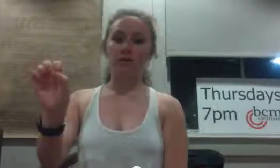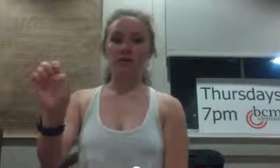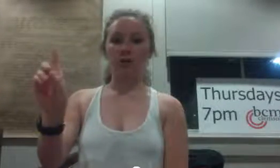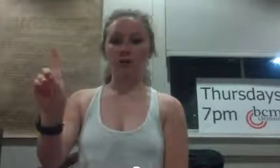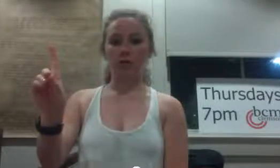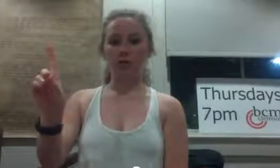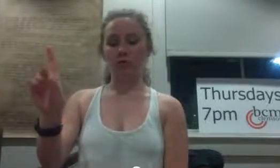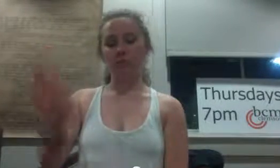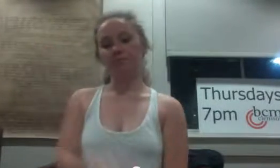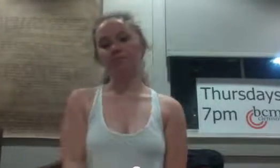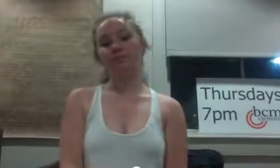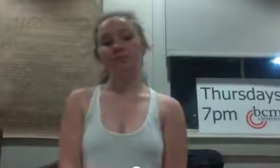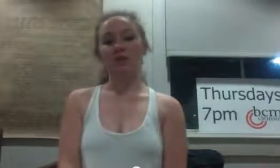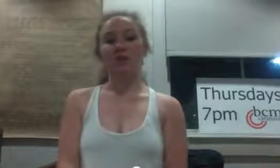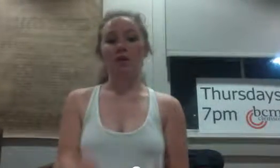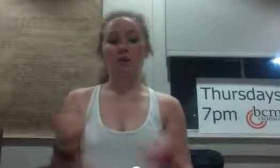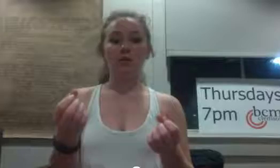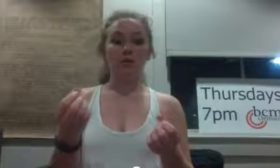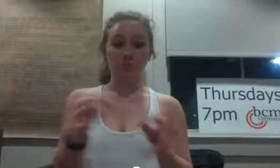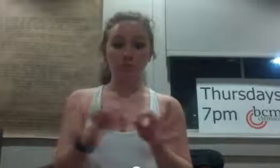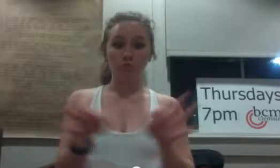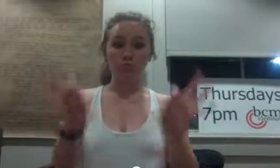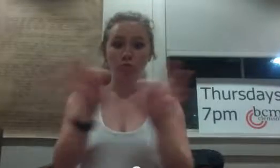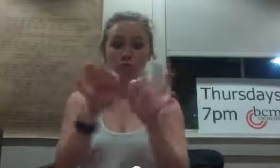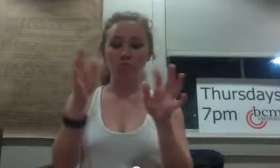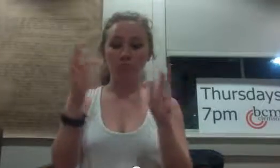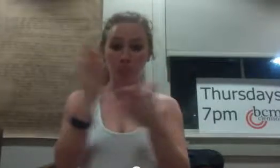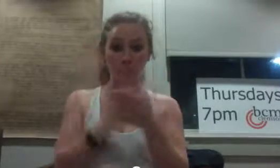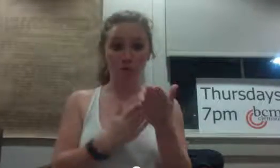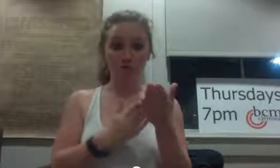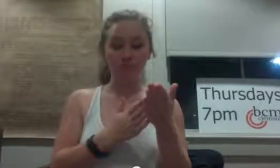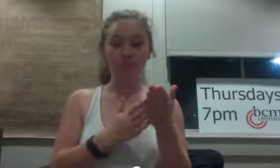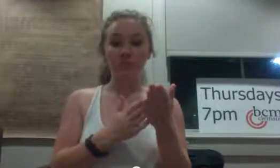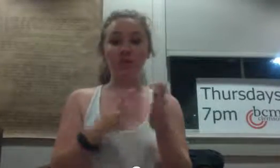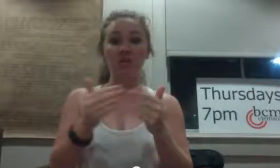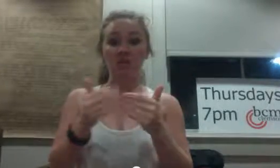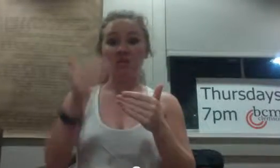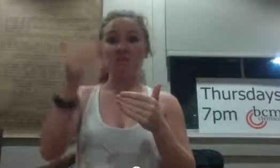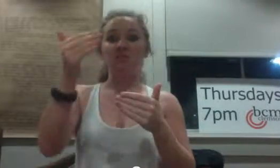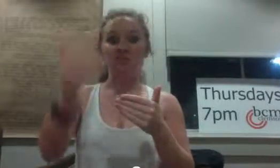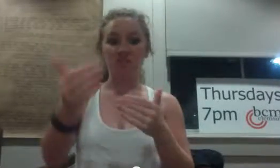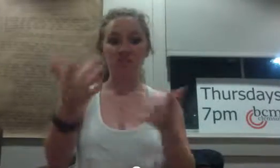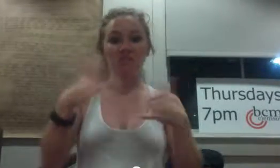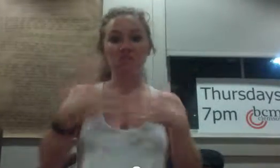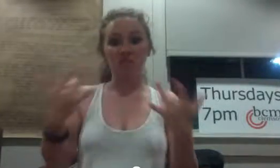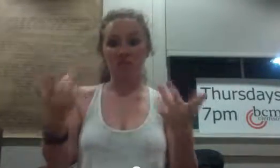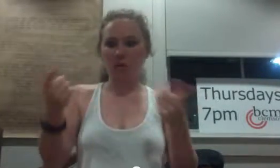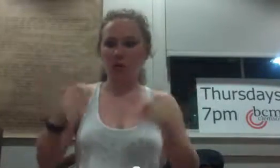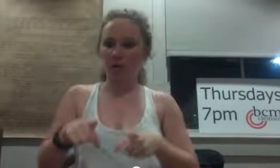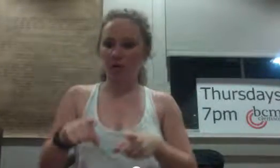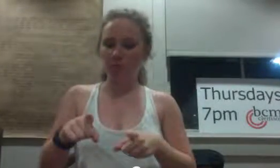called Brown versus the Board of Education, and it's a very important part of what happens